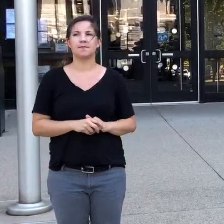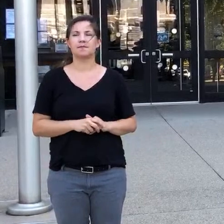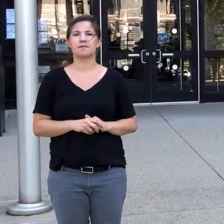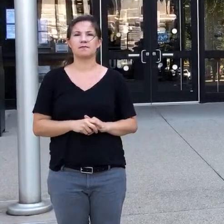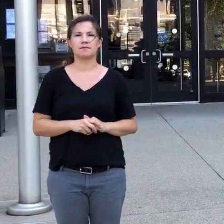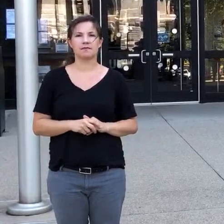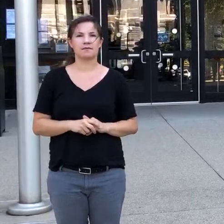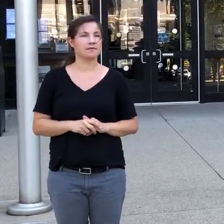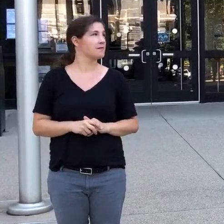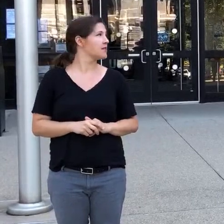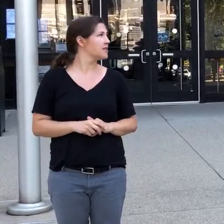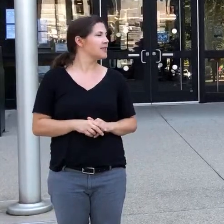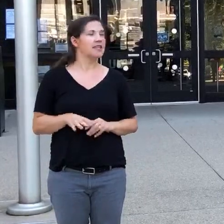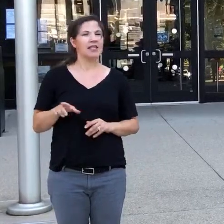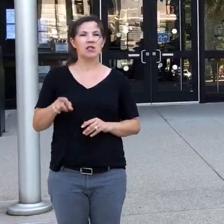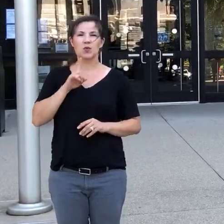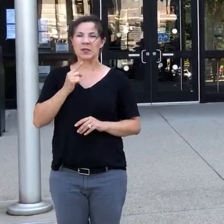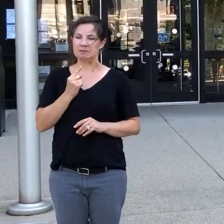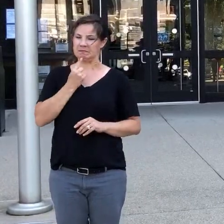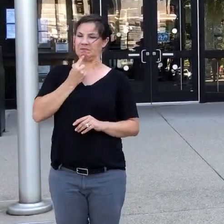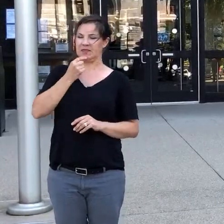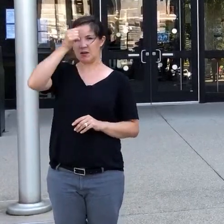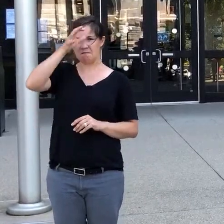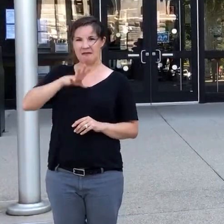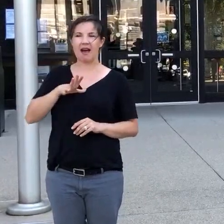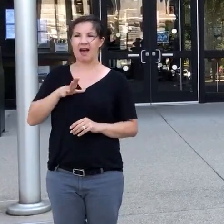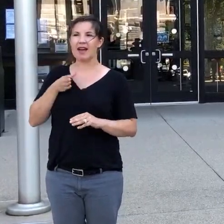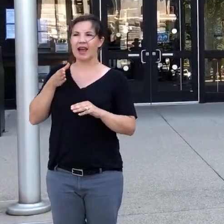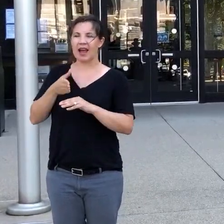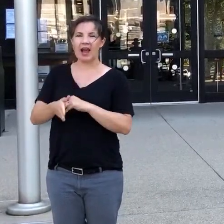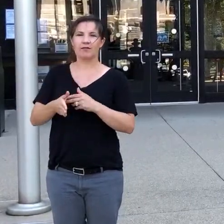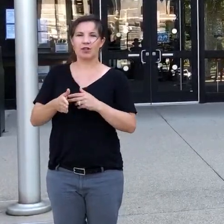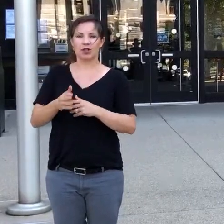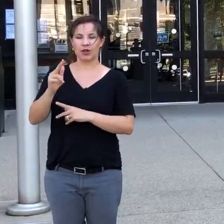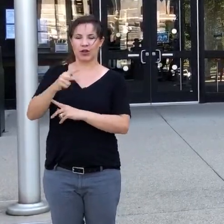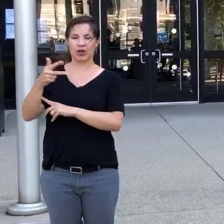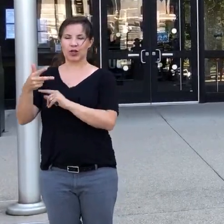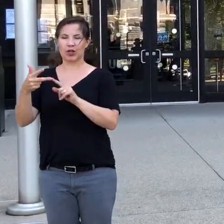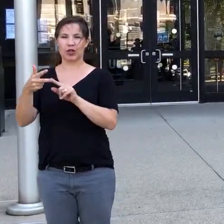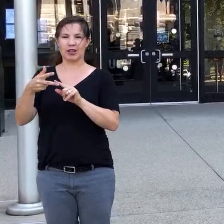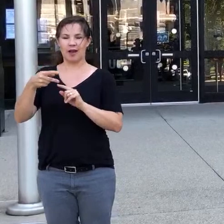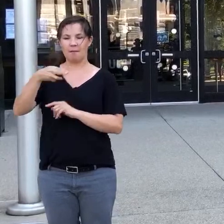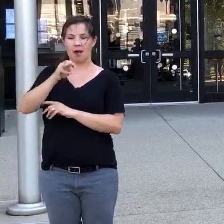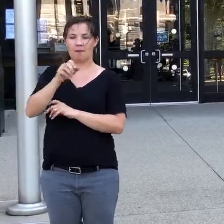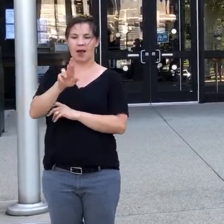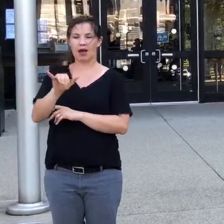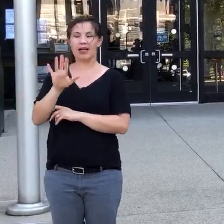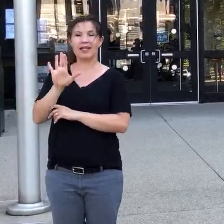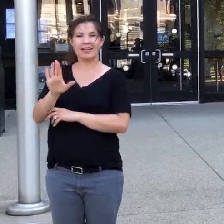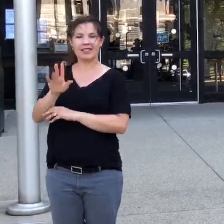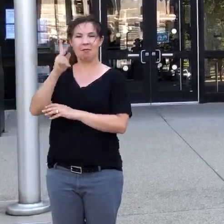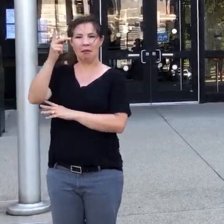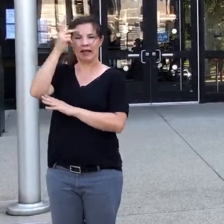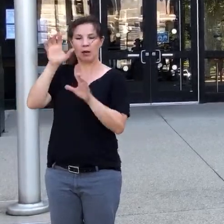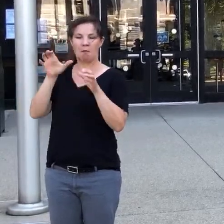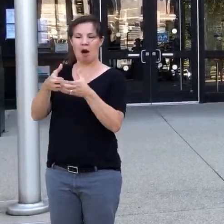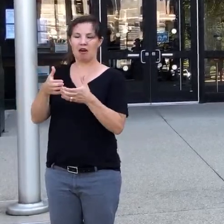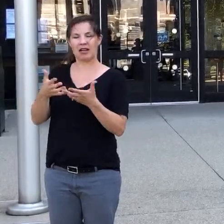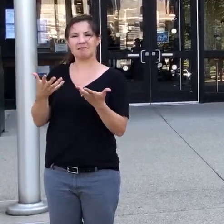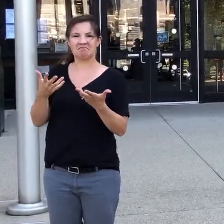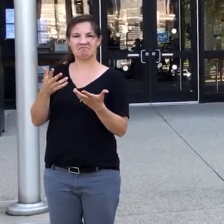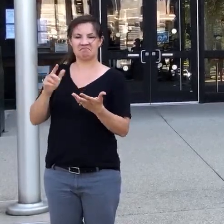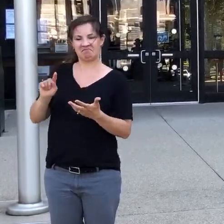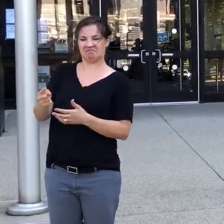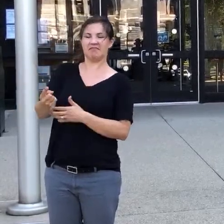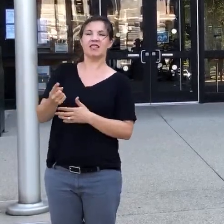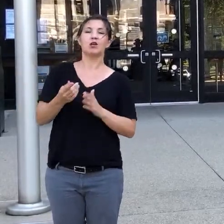He's a really bitter man after finishing third in a 3-person primary when he was rejected by his own political party. He